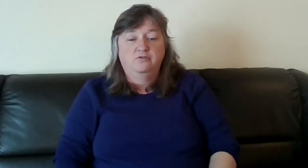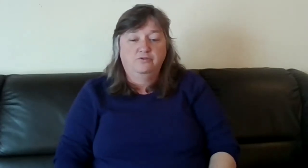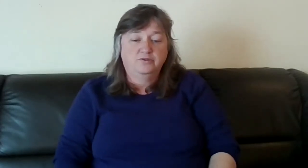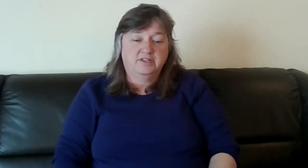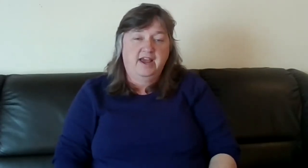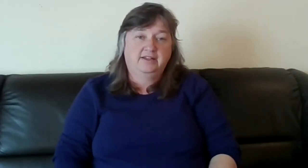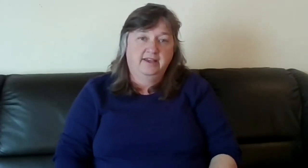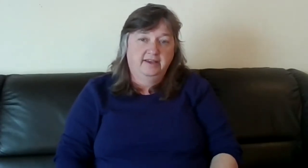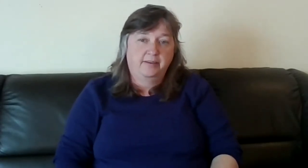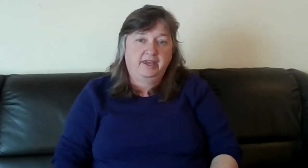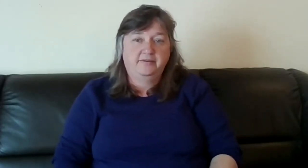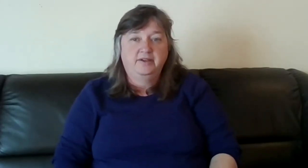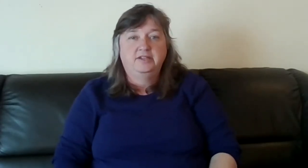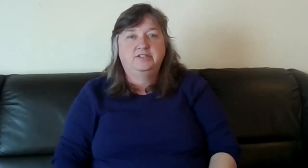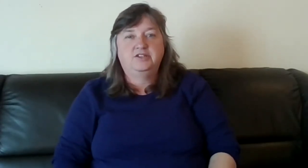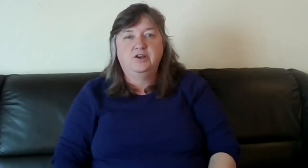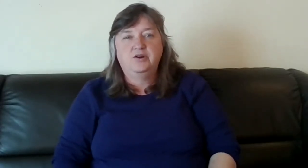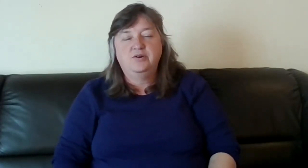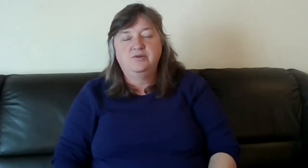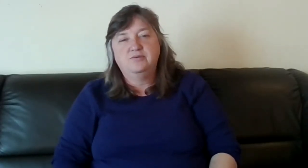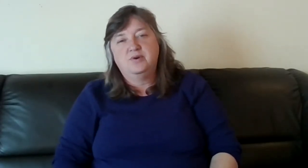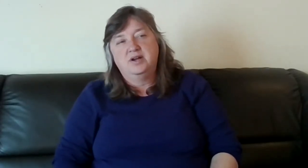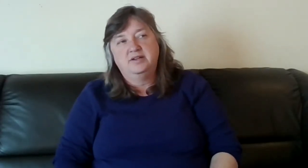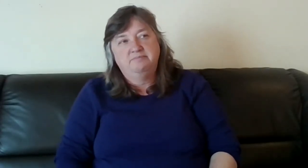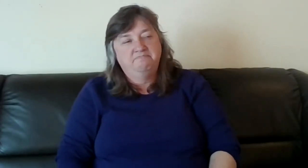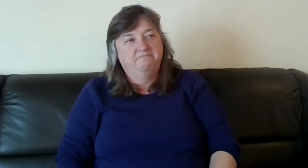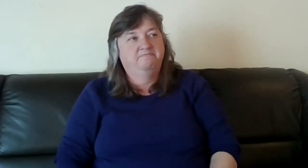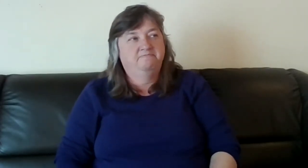Fruit snack, like a gummy. So